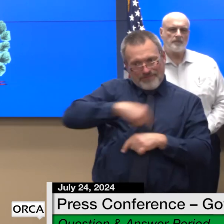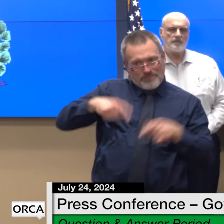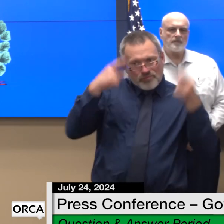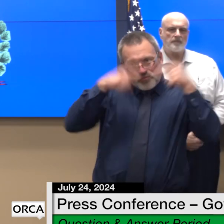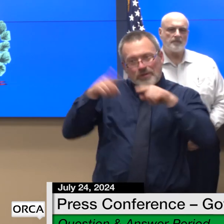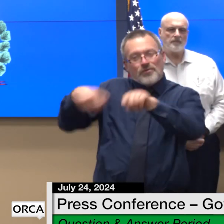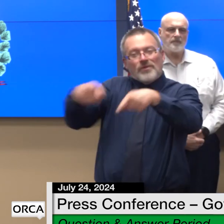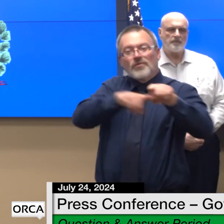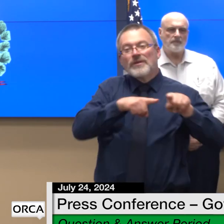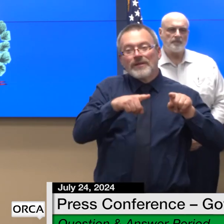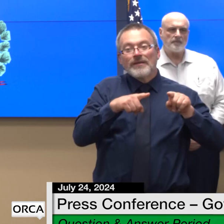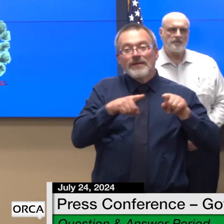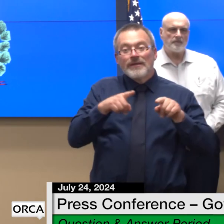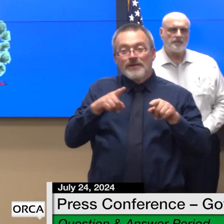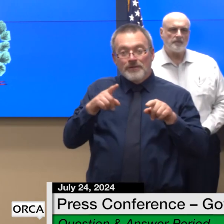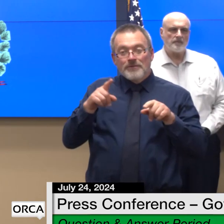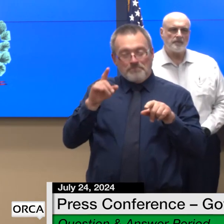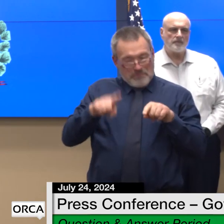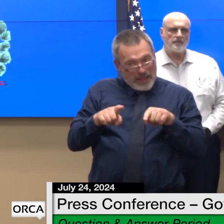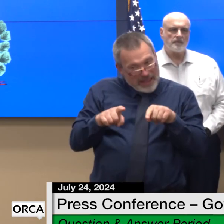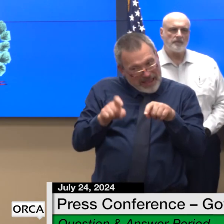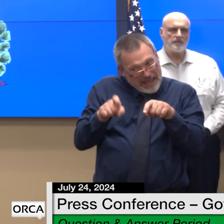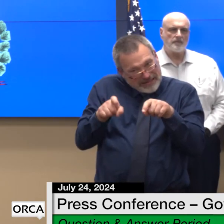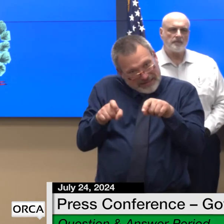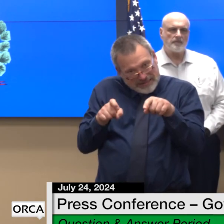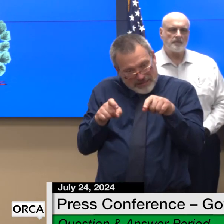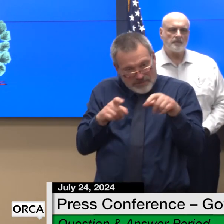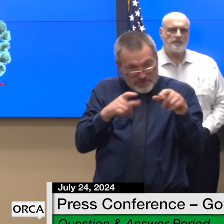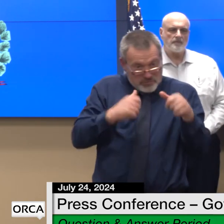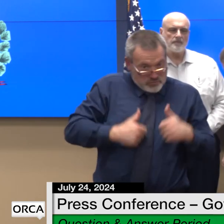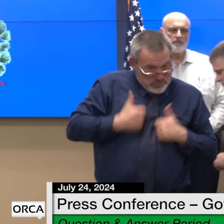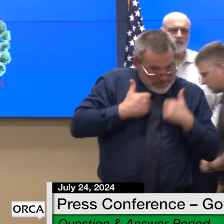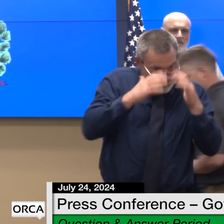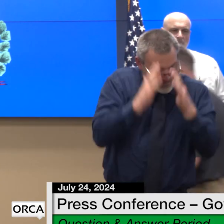municipality and the homeowner to get that done. Thank you. And then